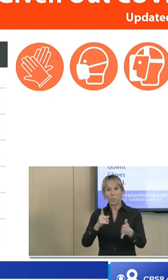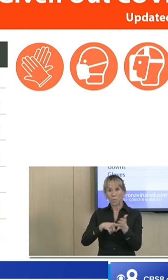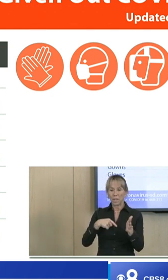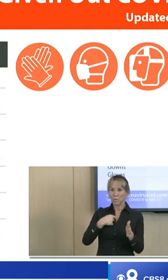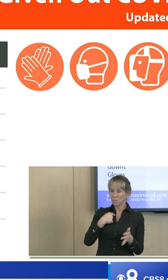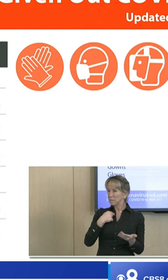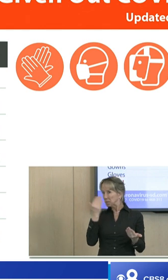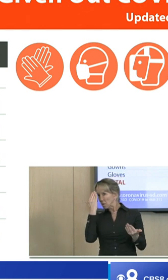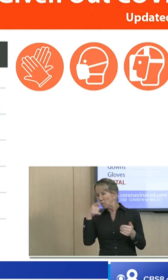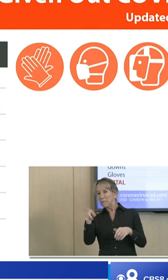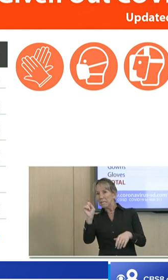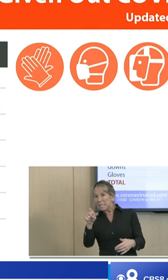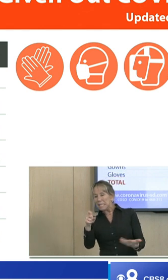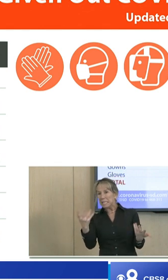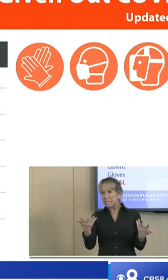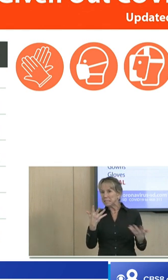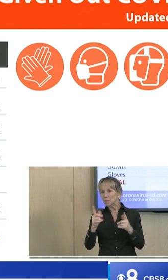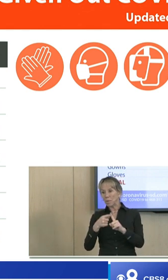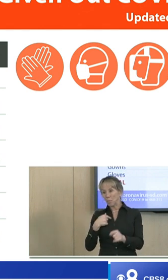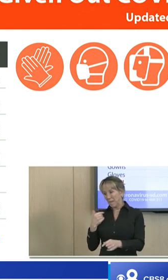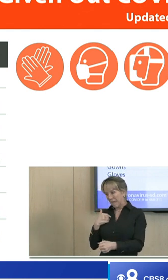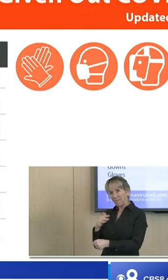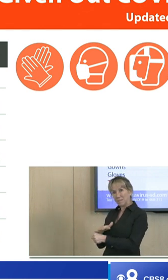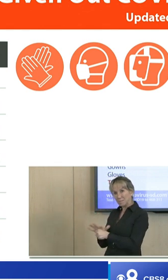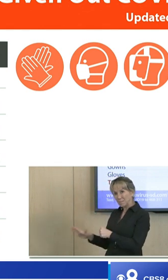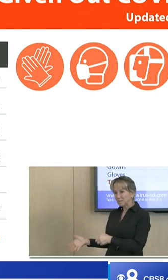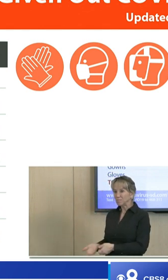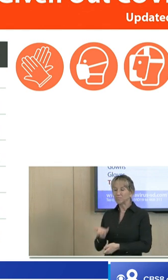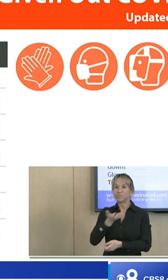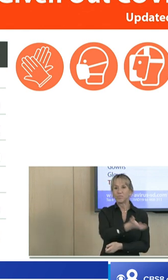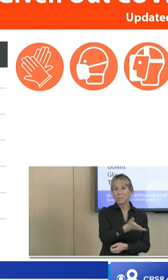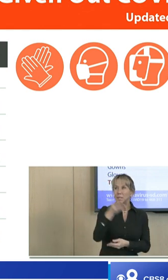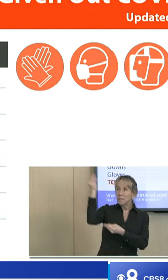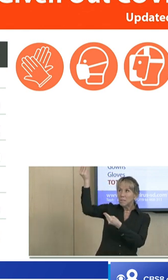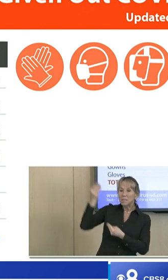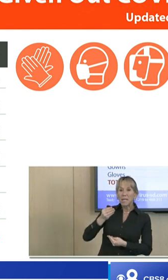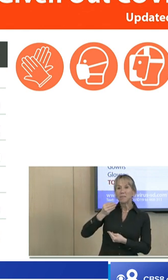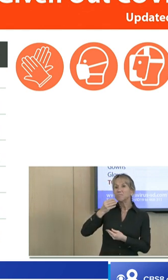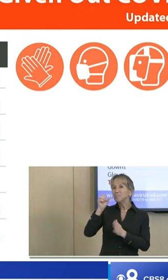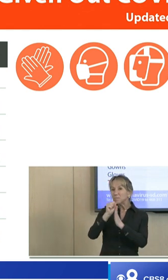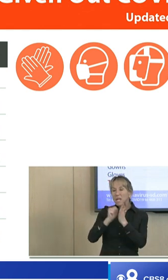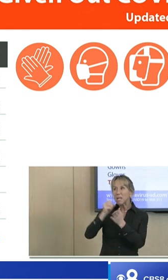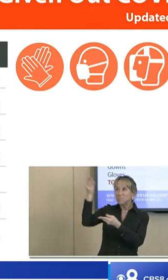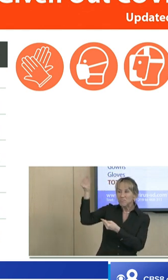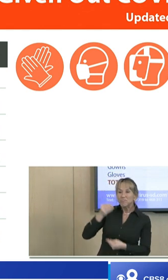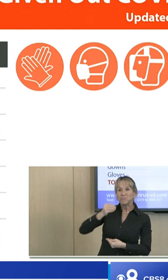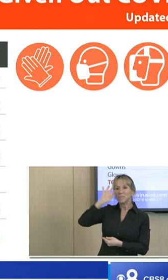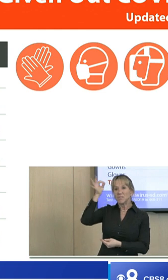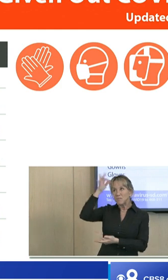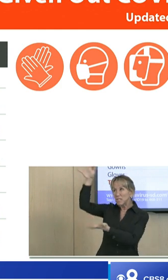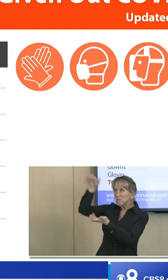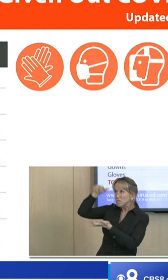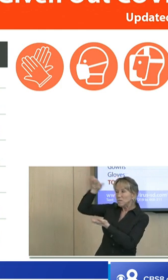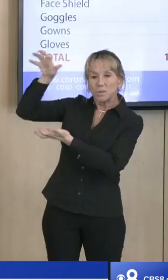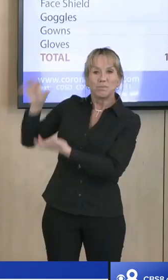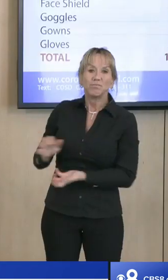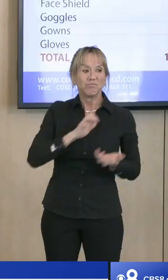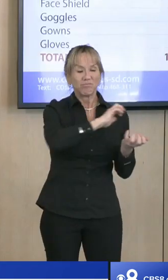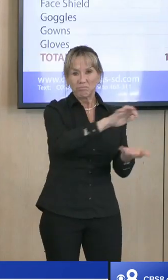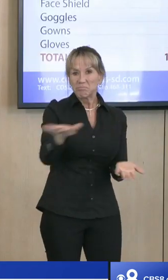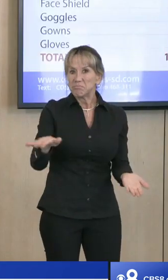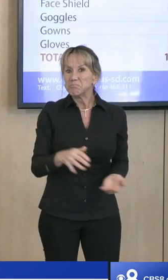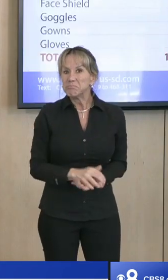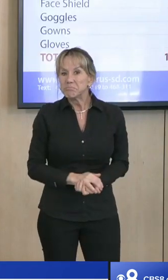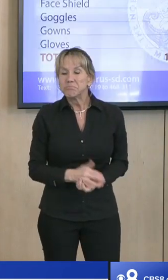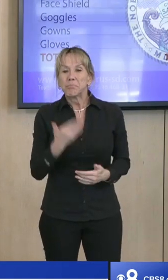need based on our available supply and what we're able to acquire from the state, from the federal government, and through our direct purchase with others. Thank you.